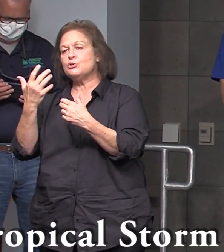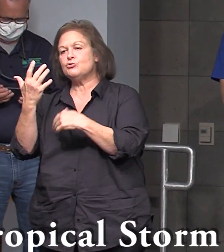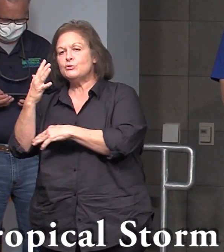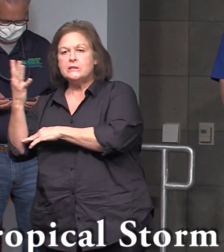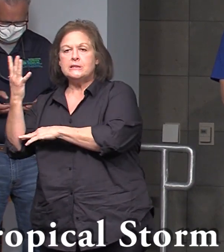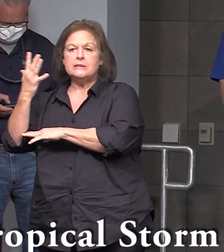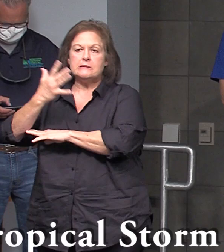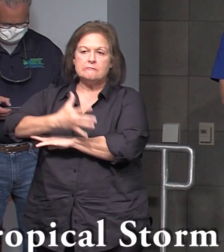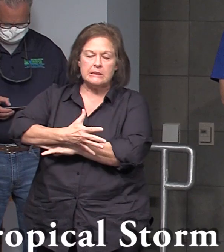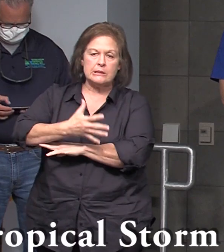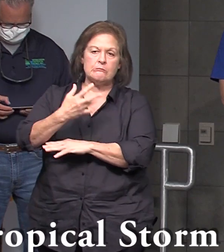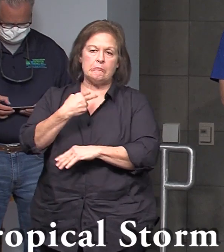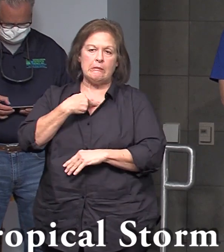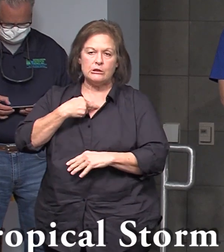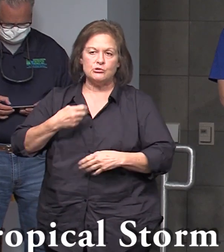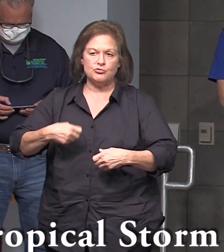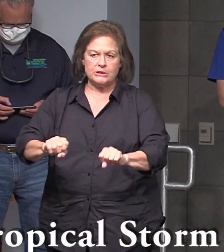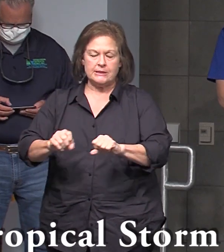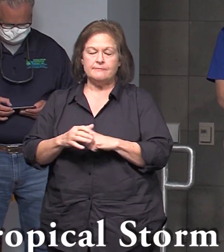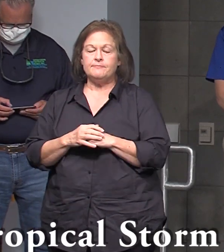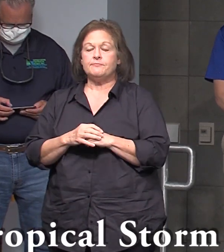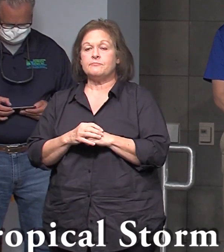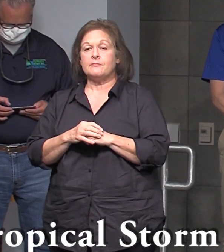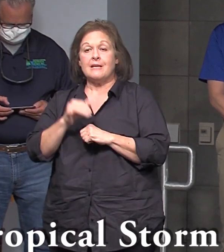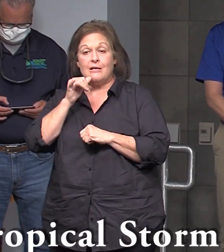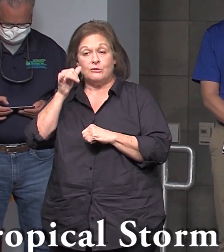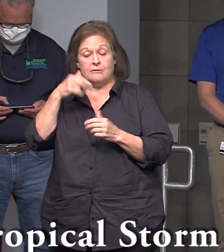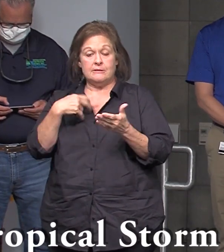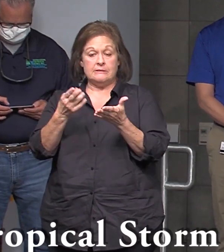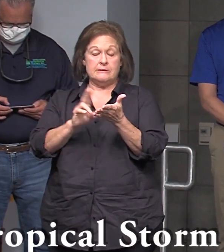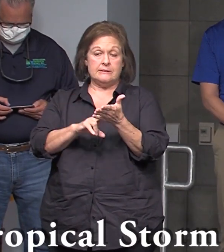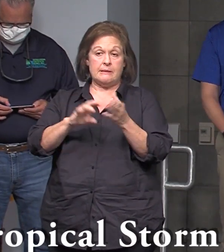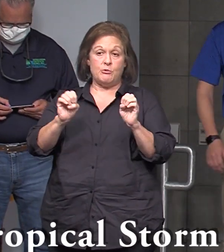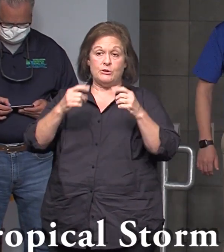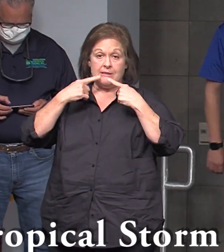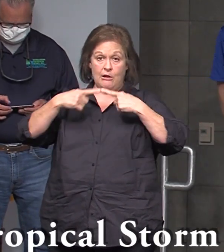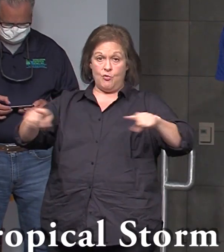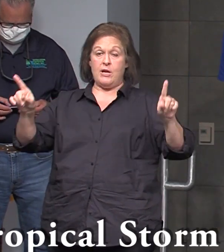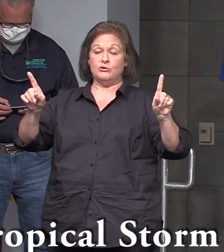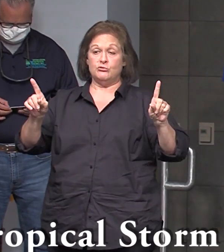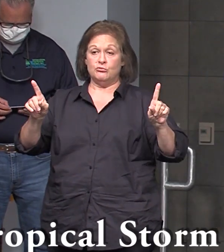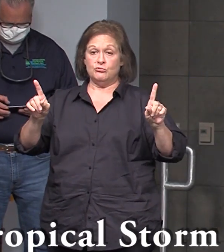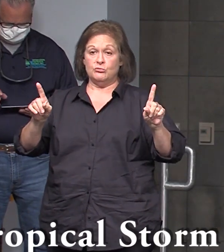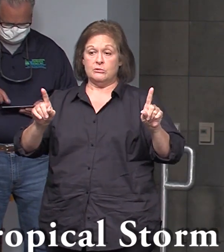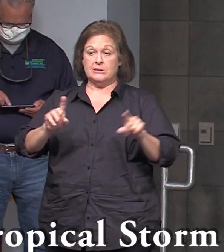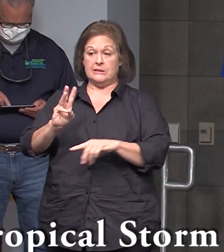may block roadways. Yesterday, I signed an emergency declaration at about